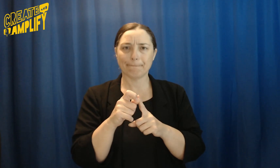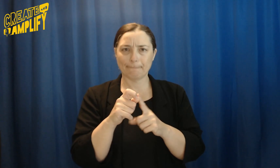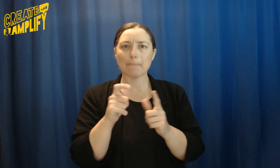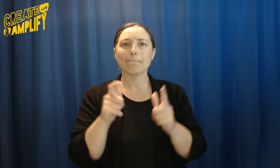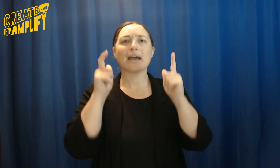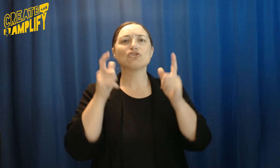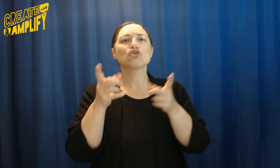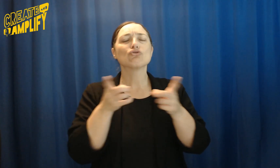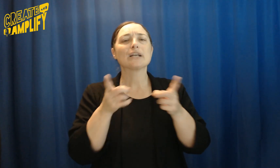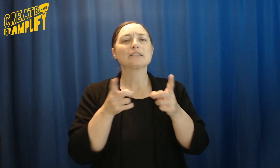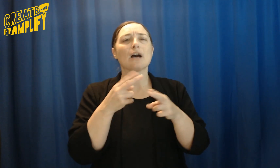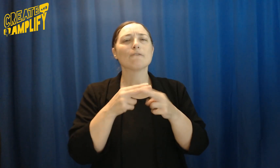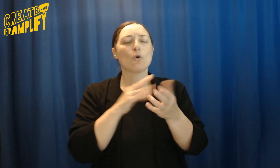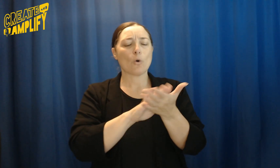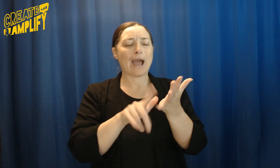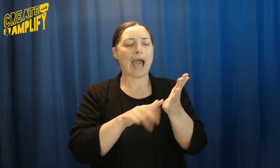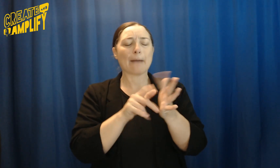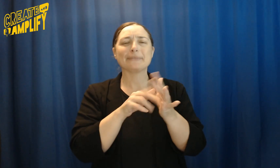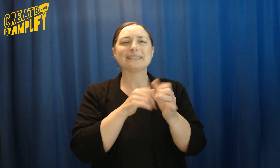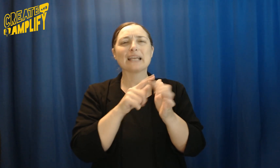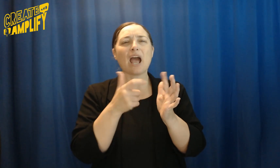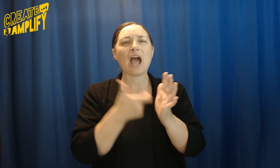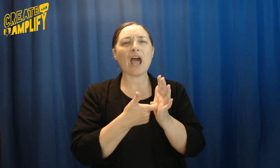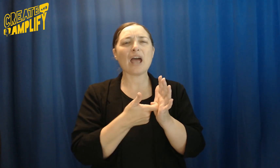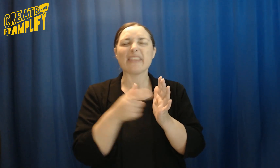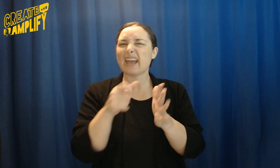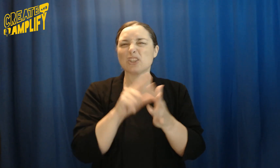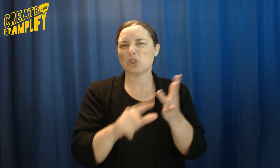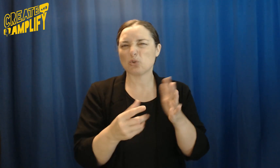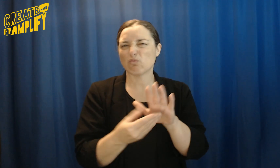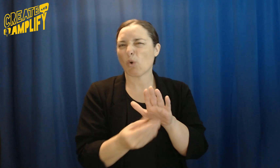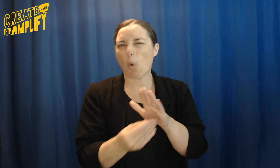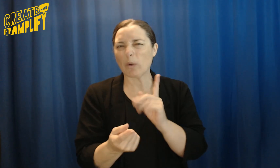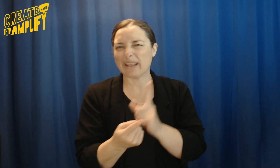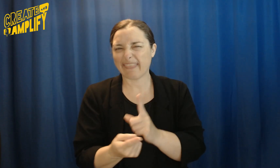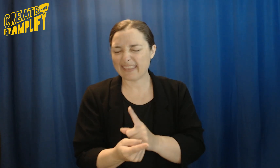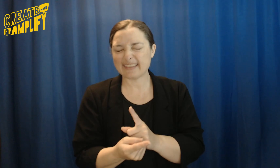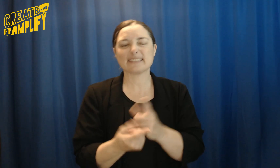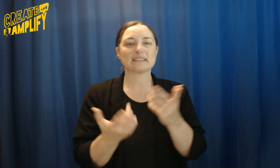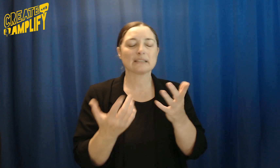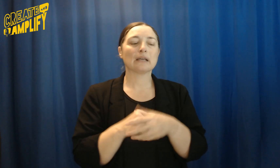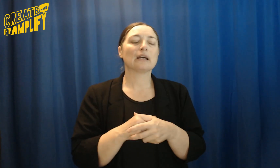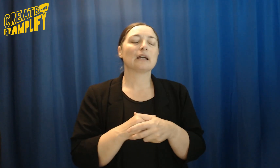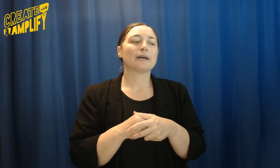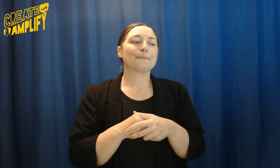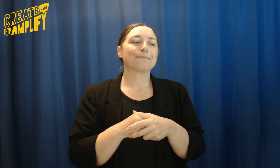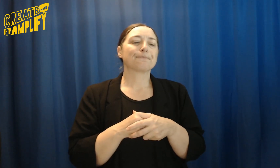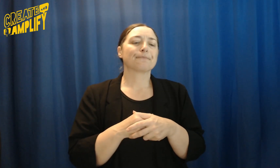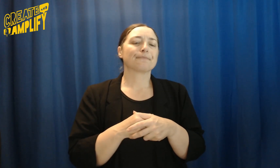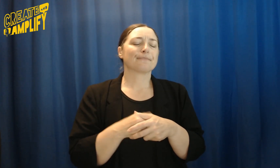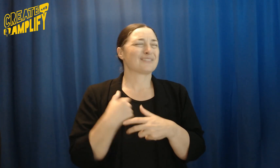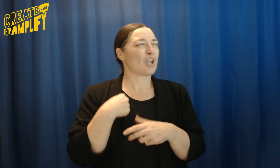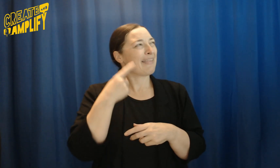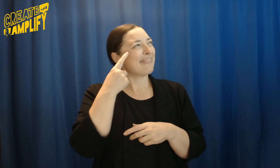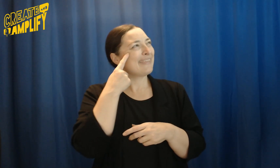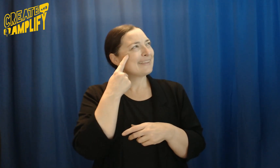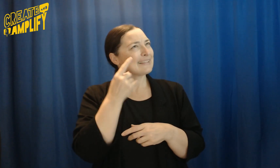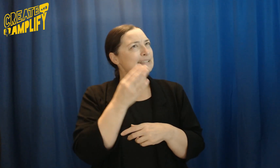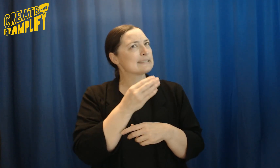are like the tech people who do the recording and stuff and have the studio. And I think the producer